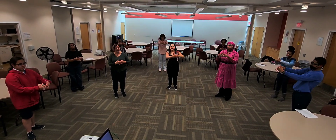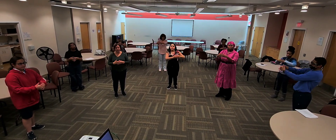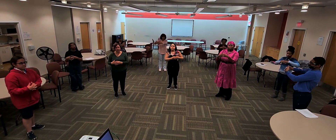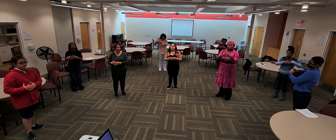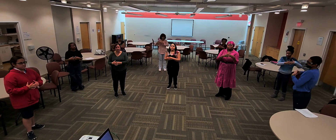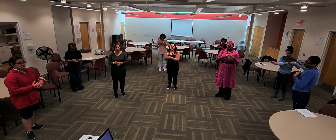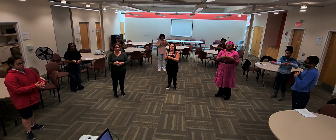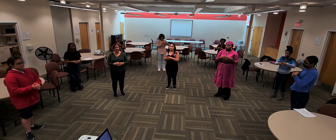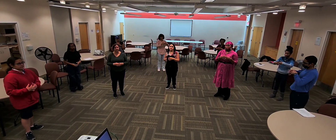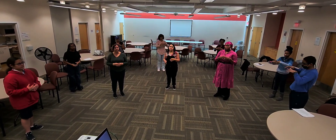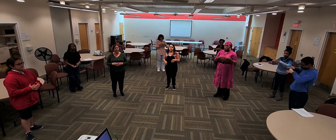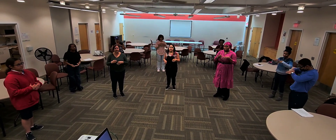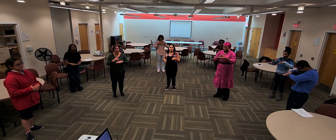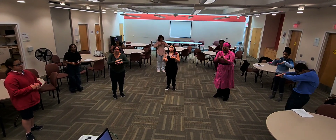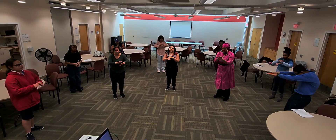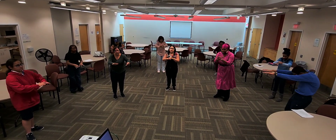To